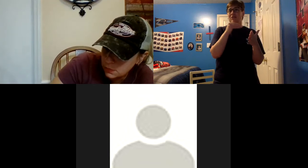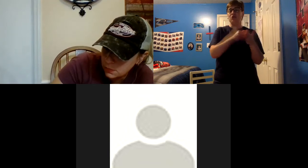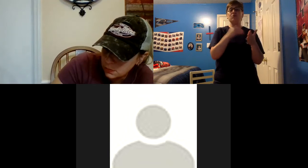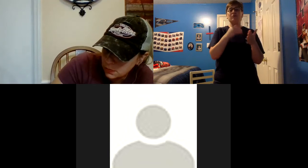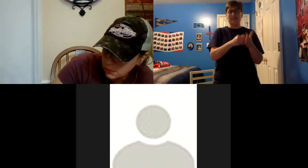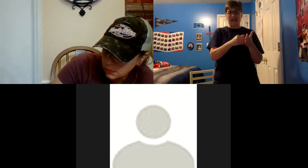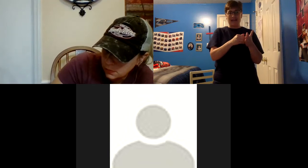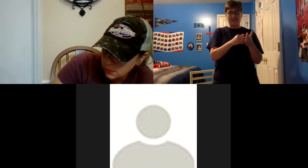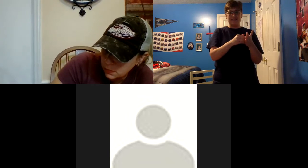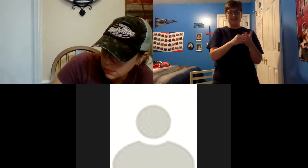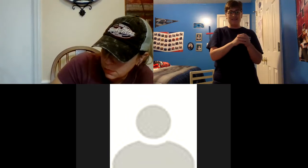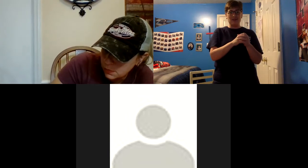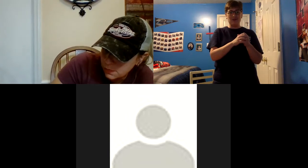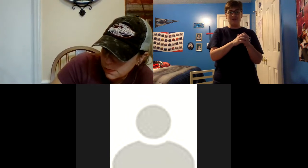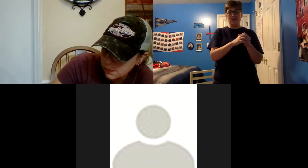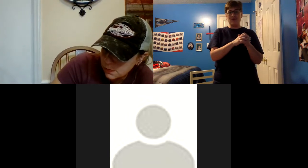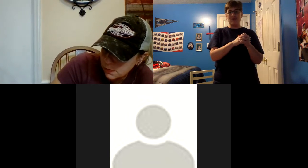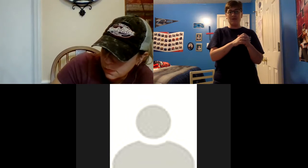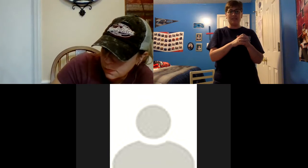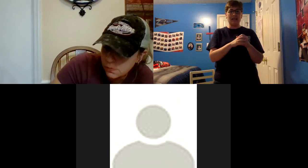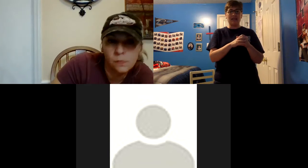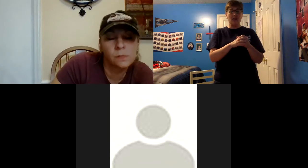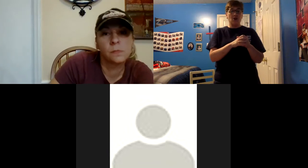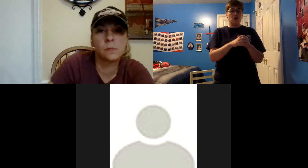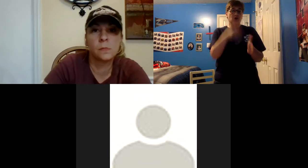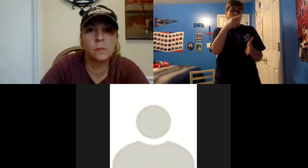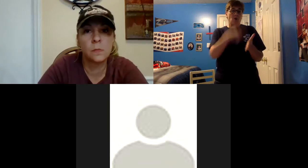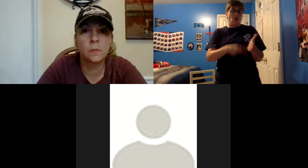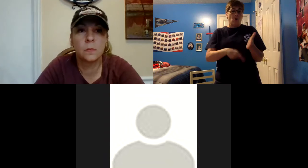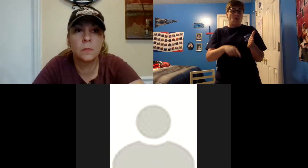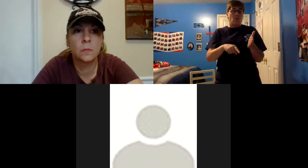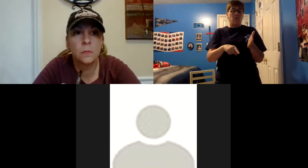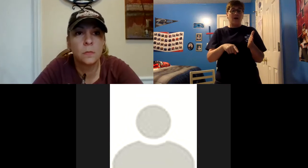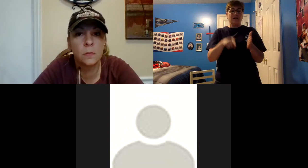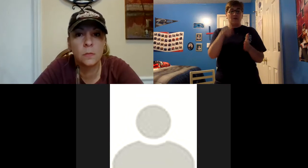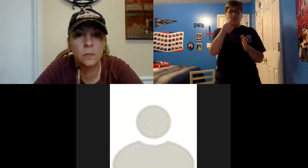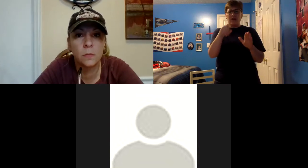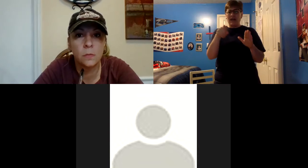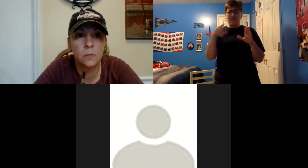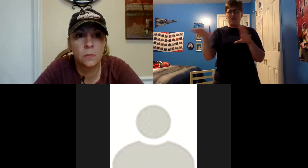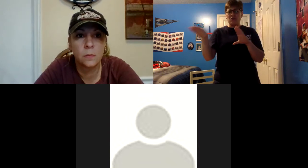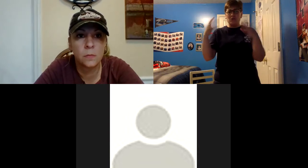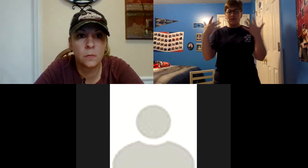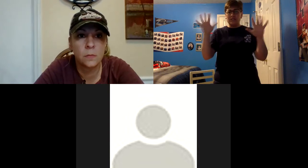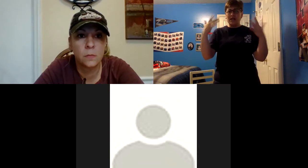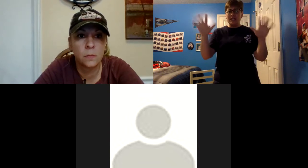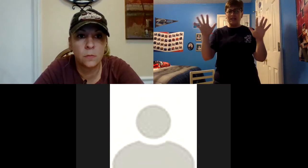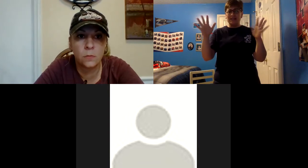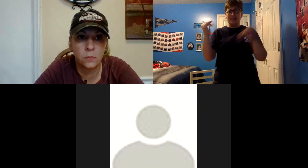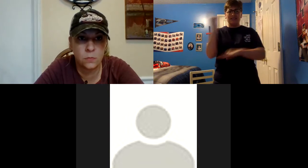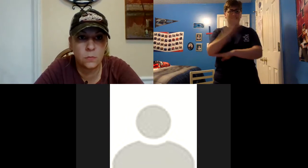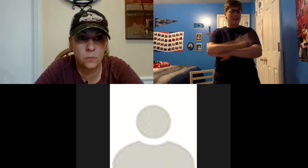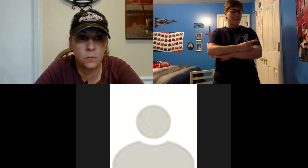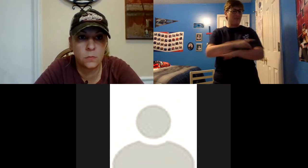being used as? You know, so if I were to say, you know, what have you